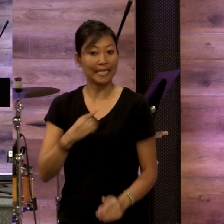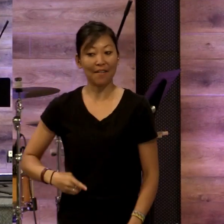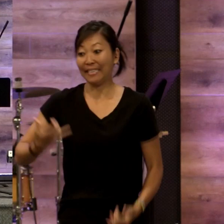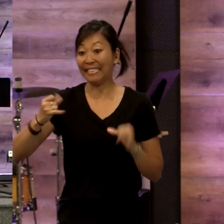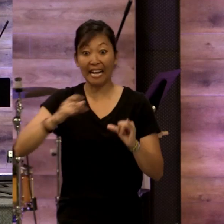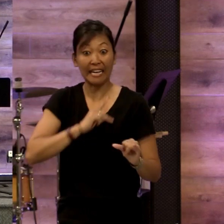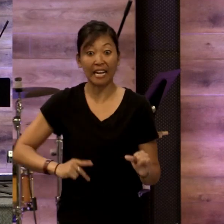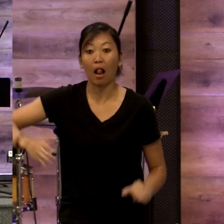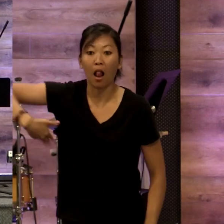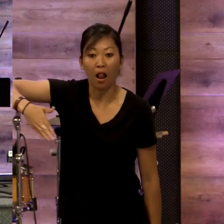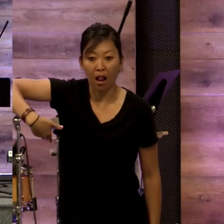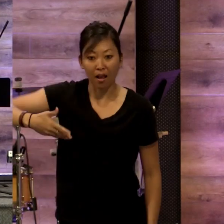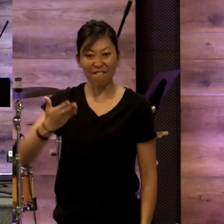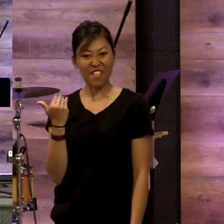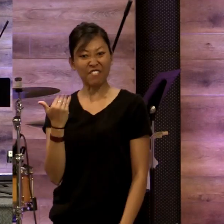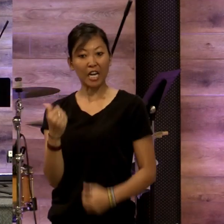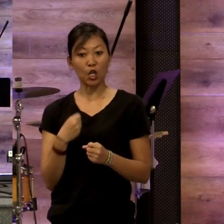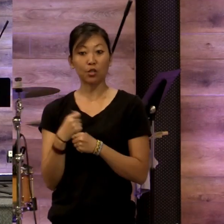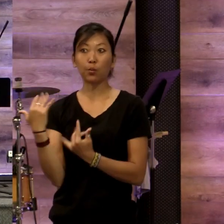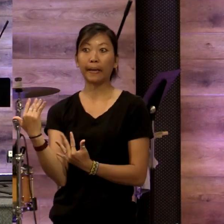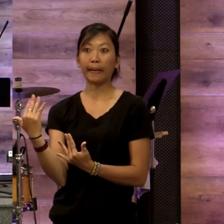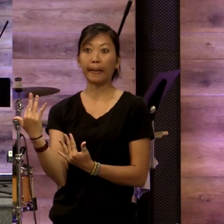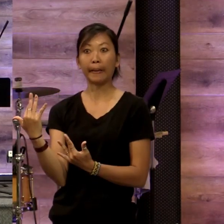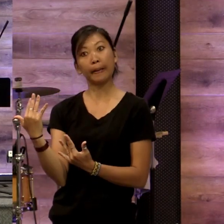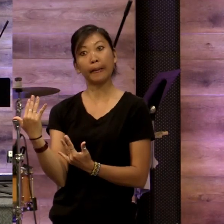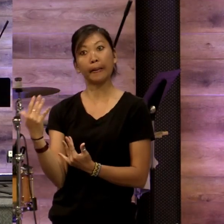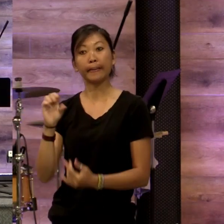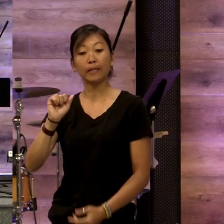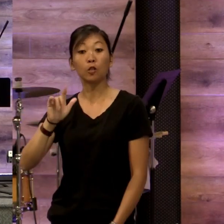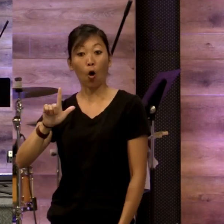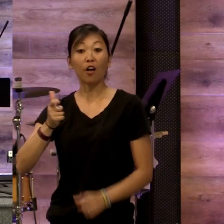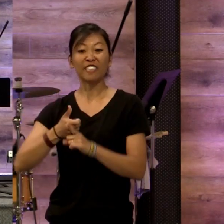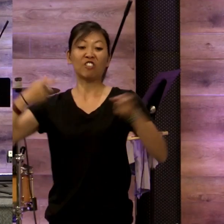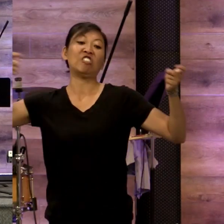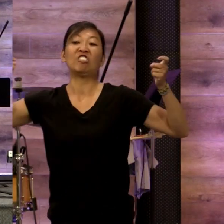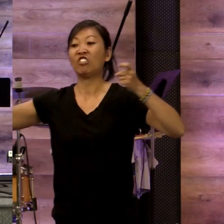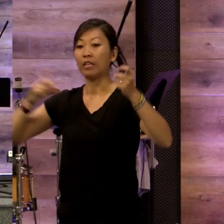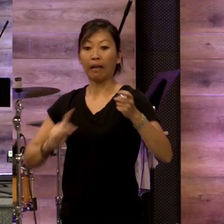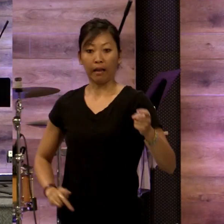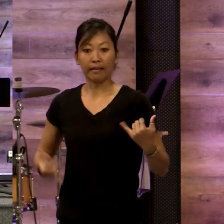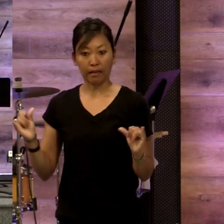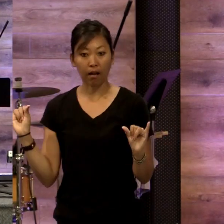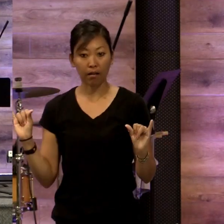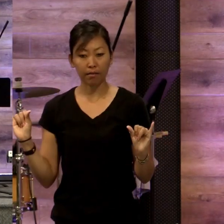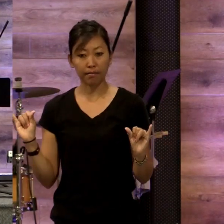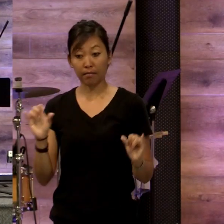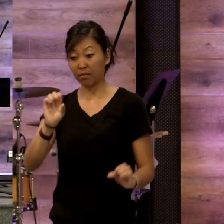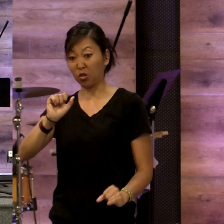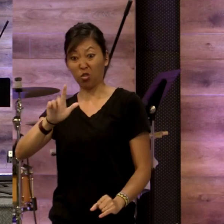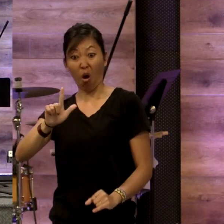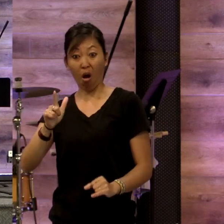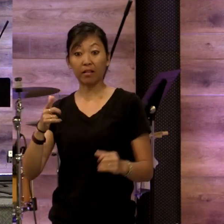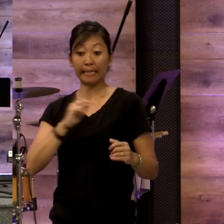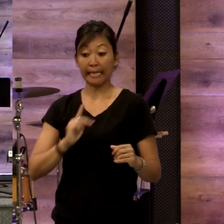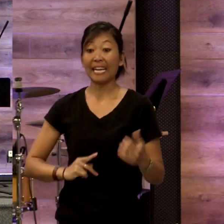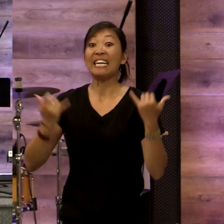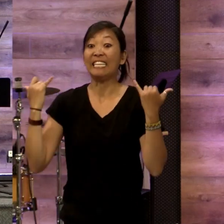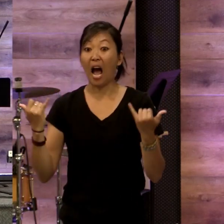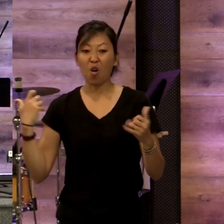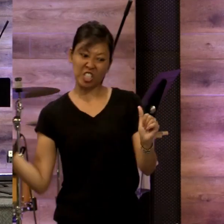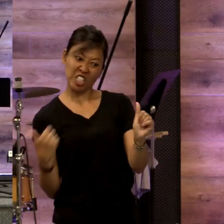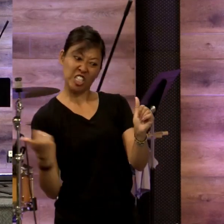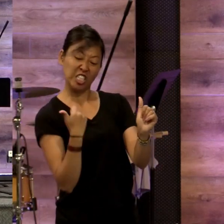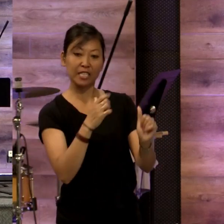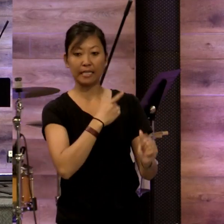as the new king. But Saul is still very much alive. And he's not only alive, but he is now continually